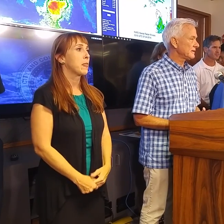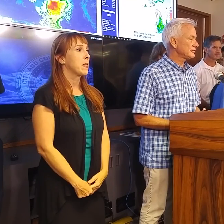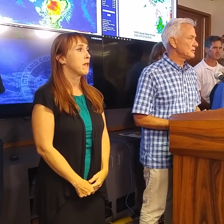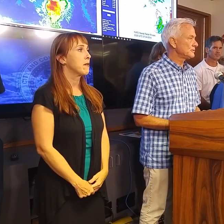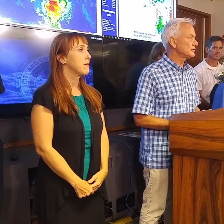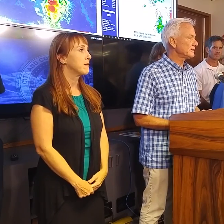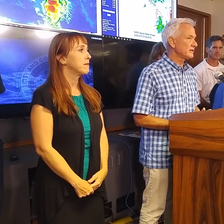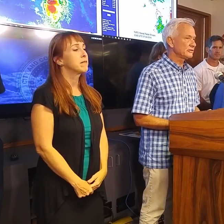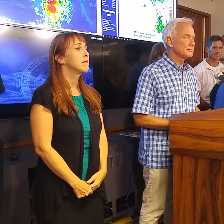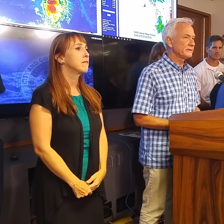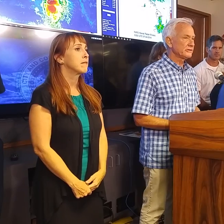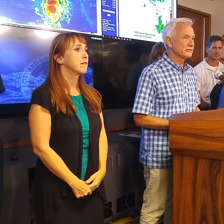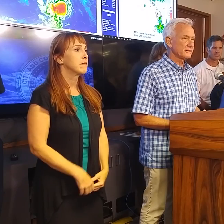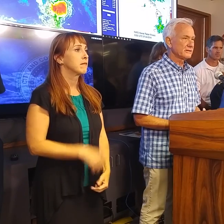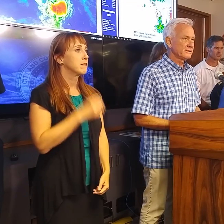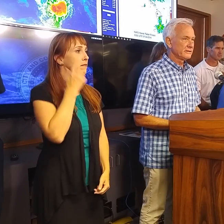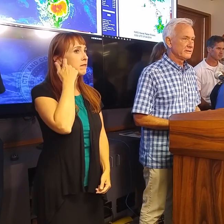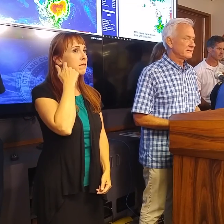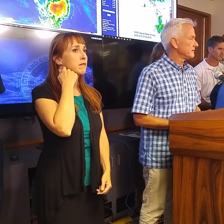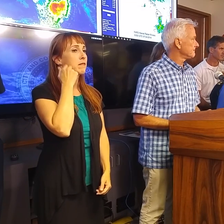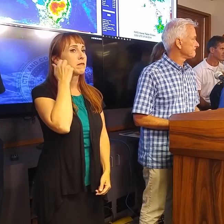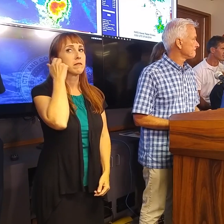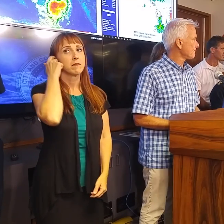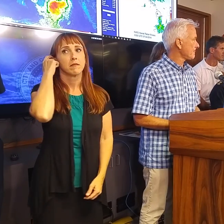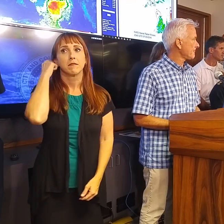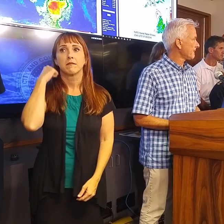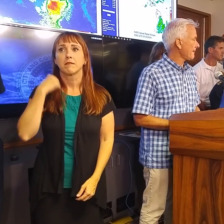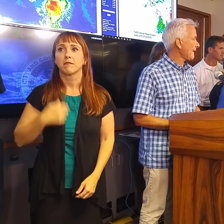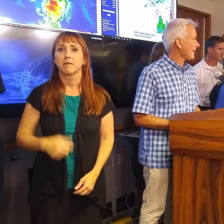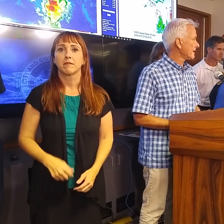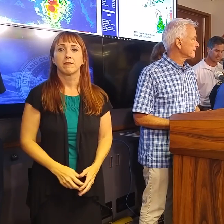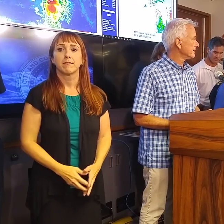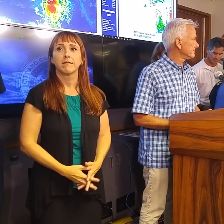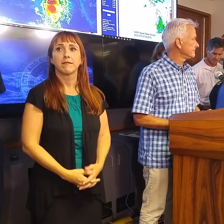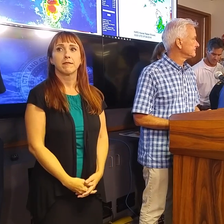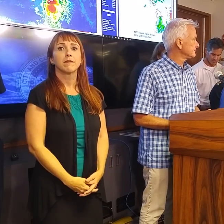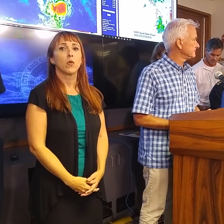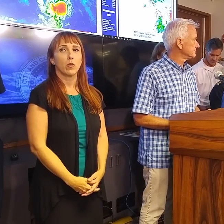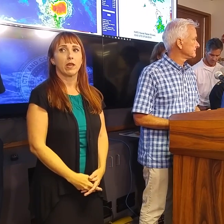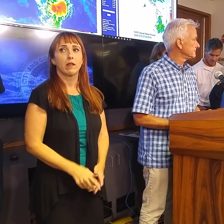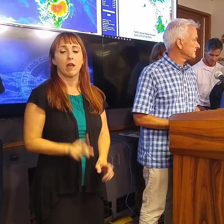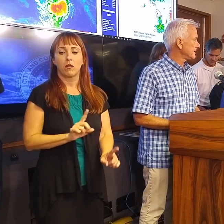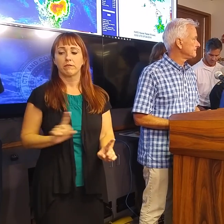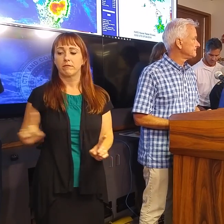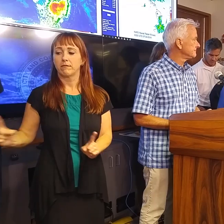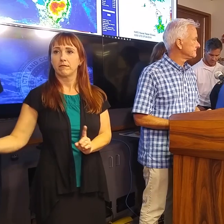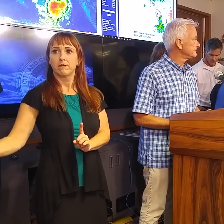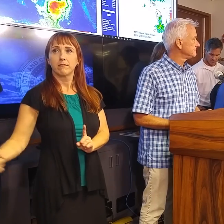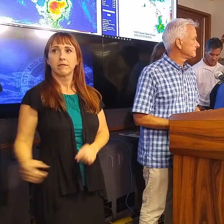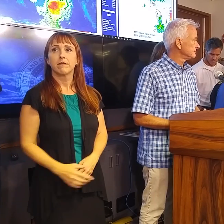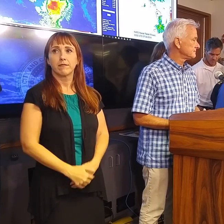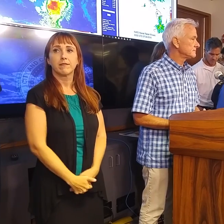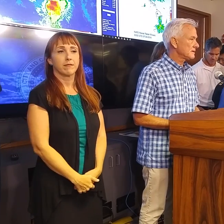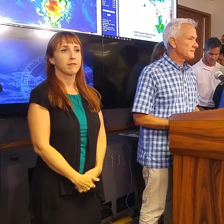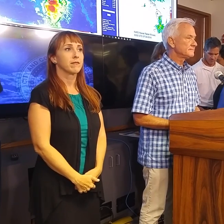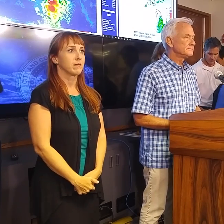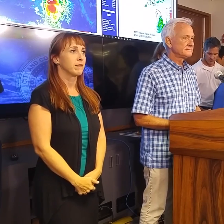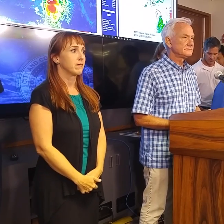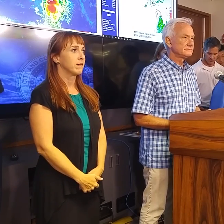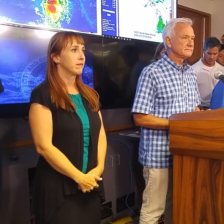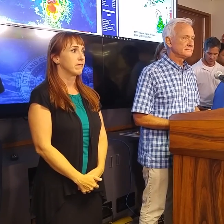Jesse, let us know. Who's going to let us know when we can start? You know, and then just say, you know, we're going to start the press room in a couple seconds so that they have a chance to come to us.